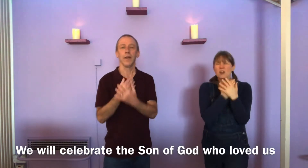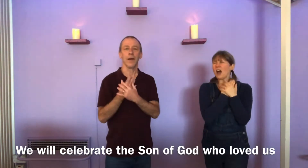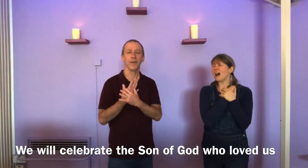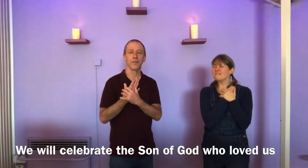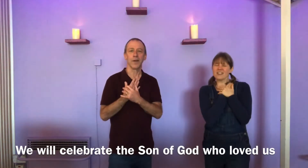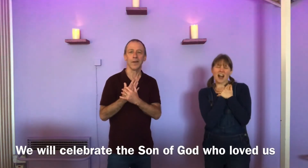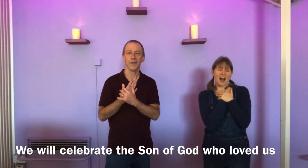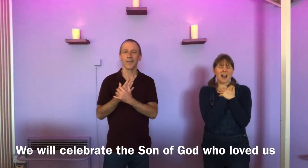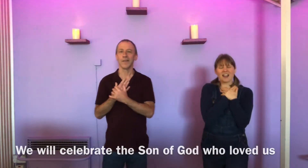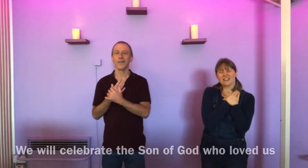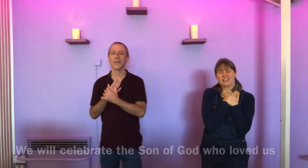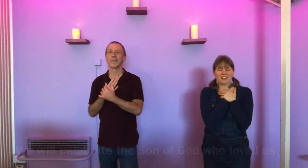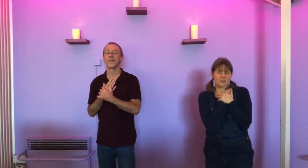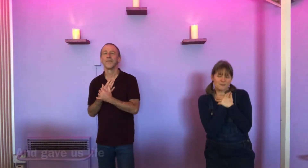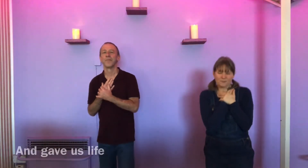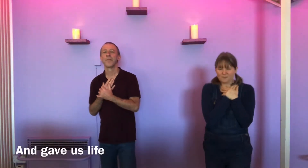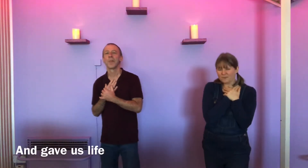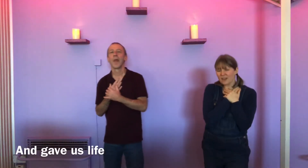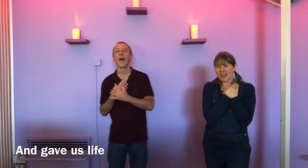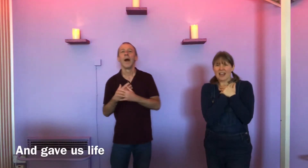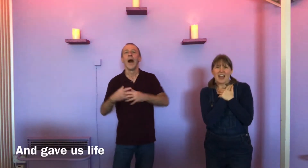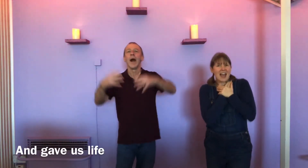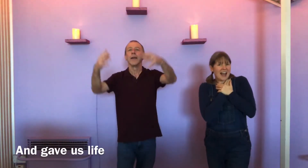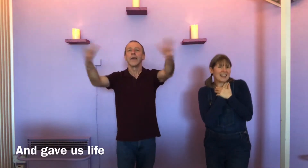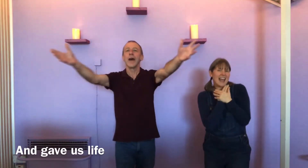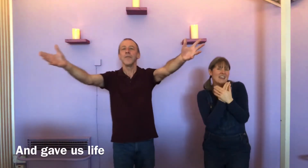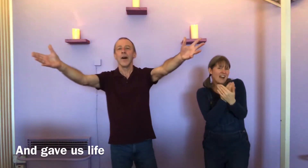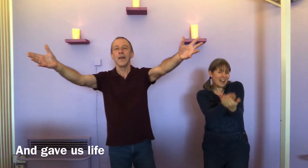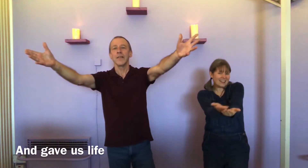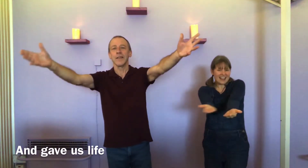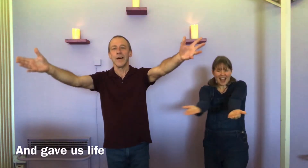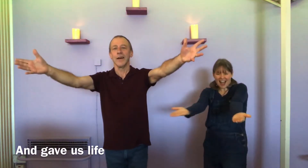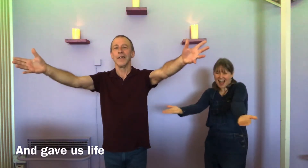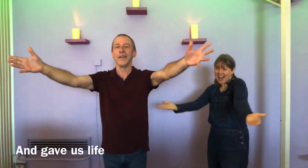loved us The of And gave us life